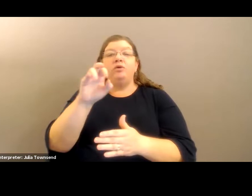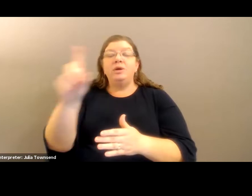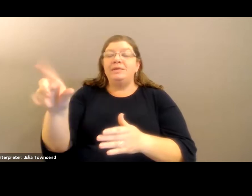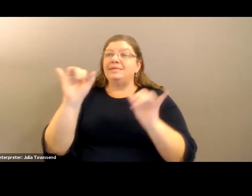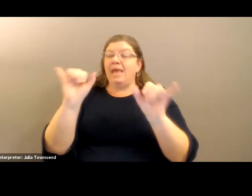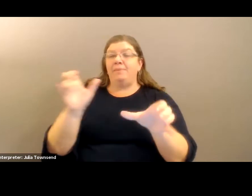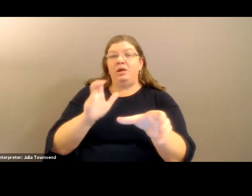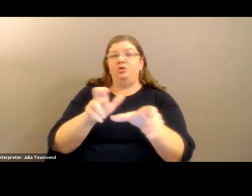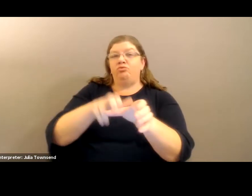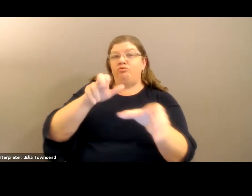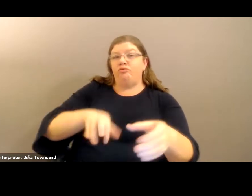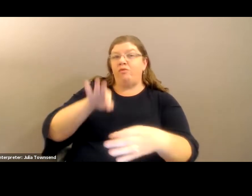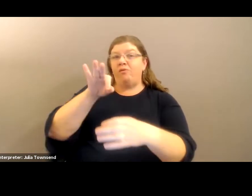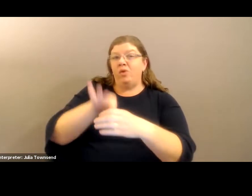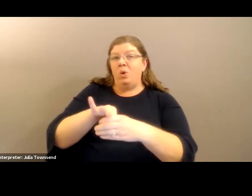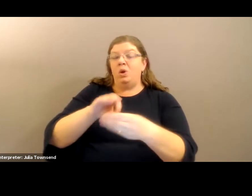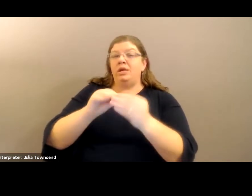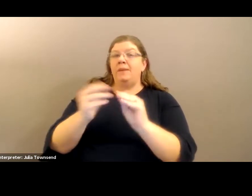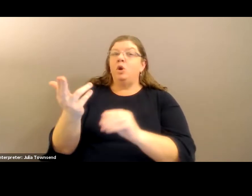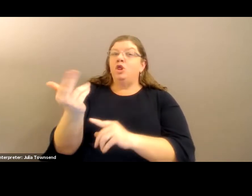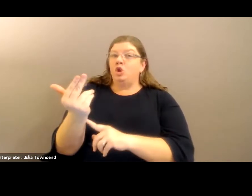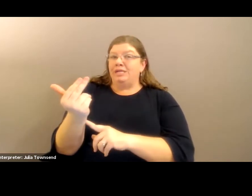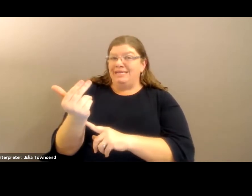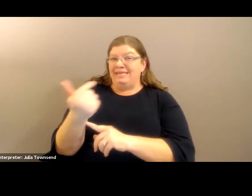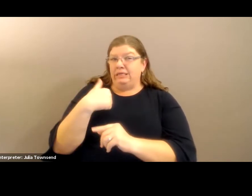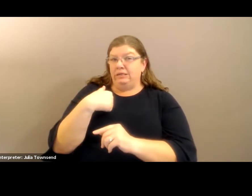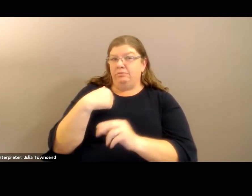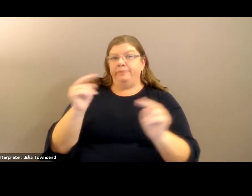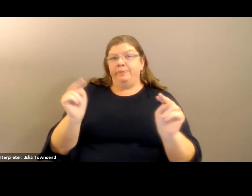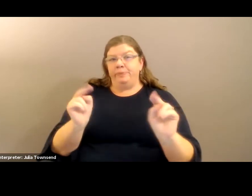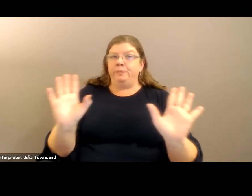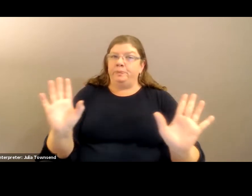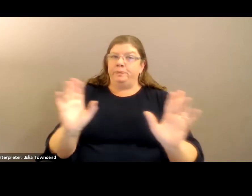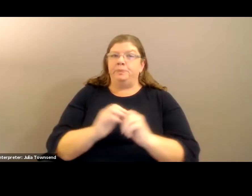recuse myself from item number 13.